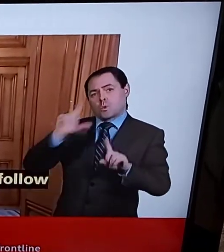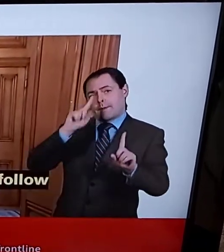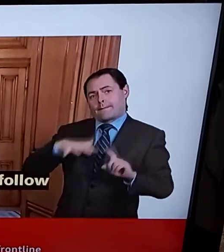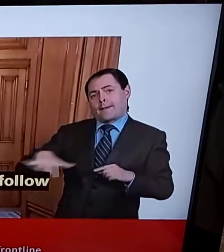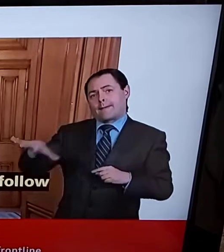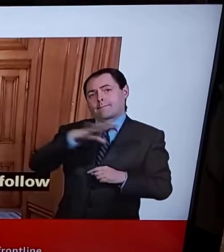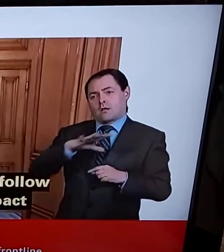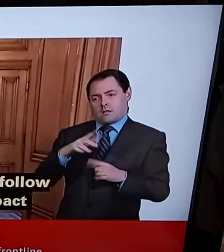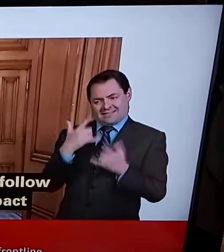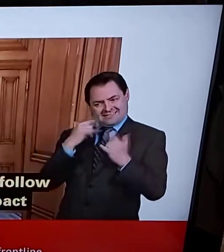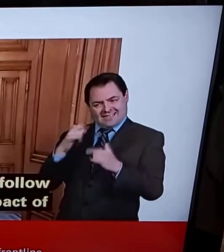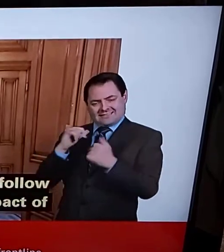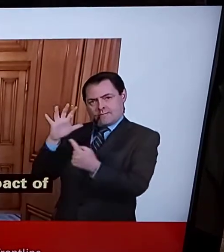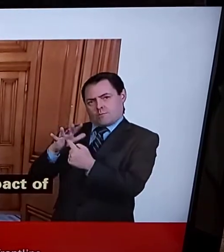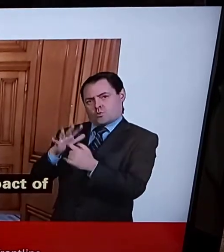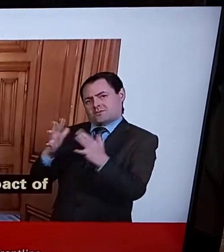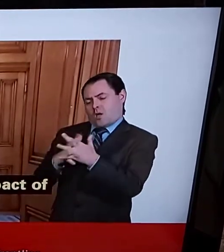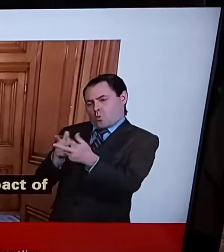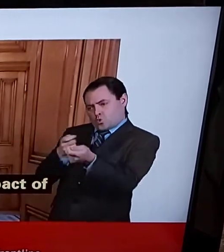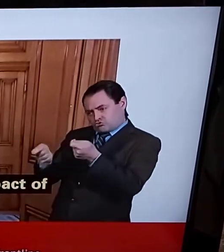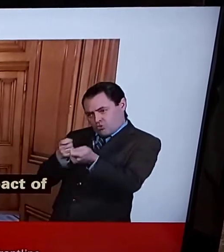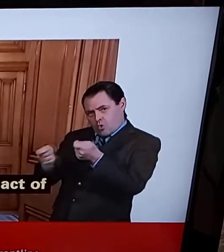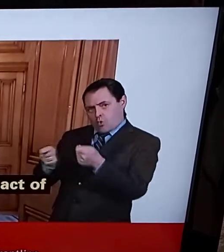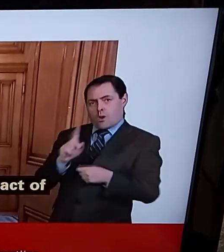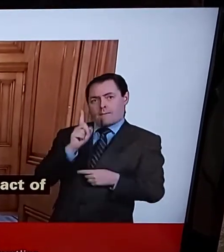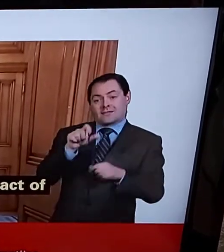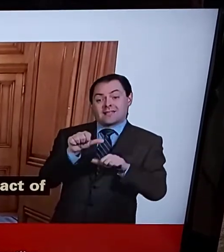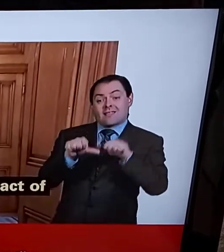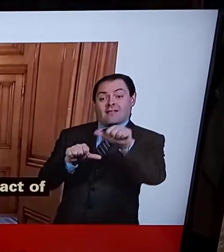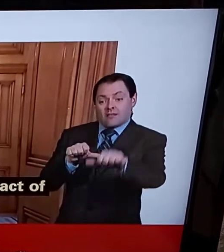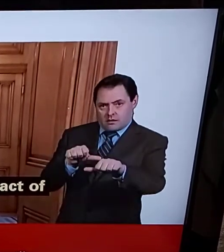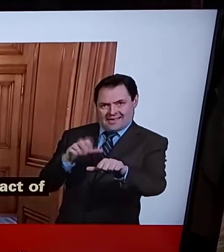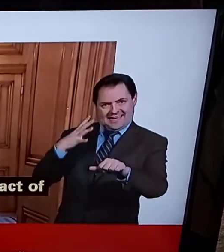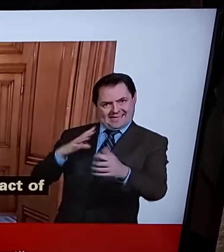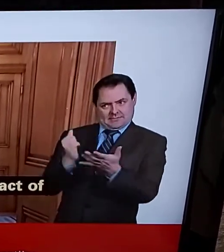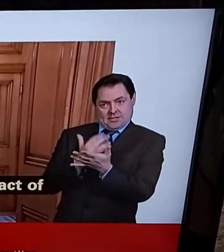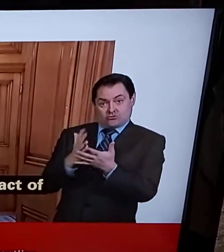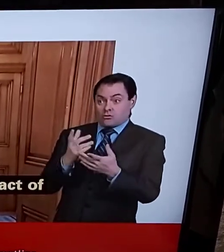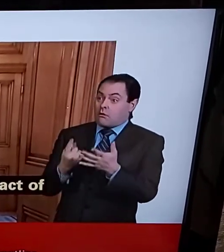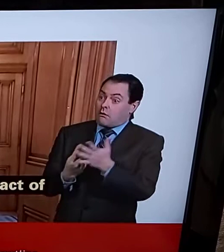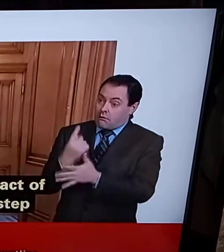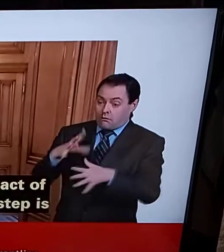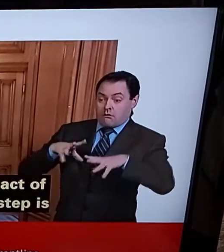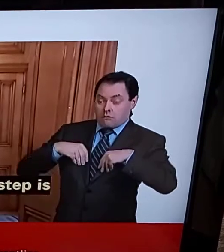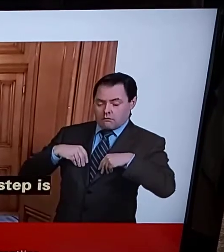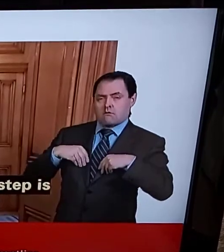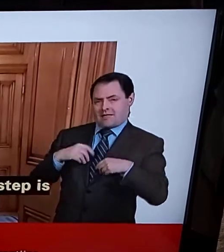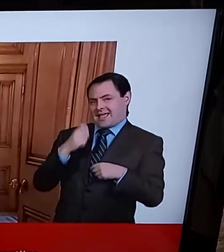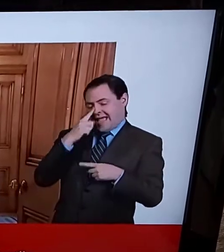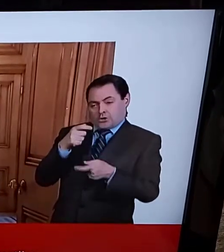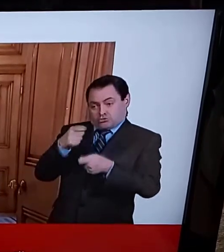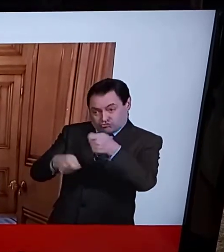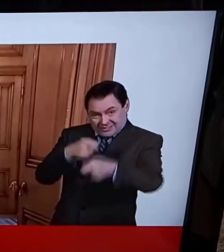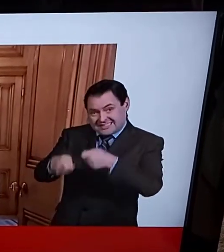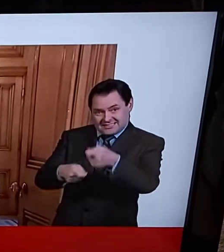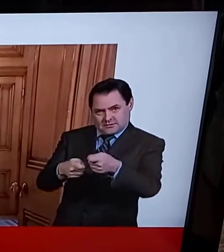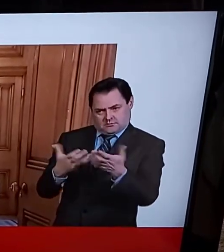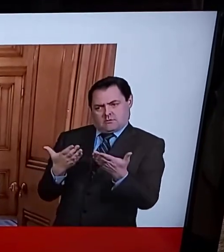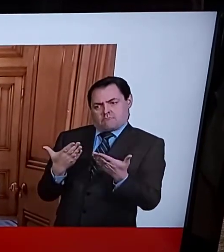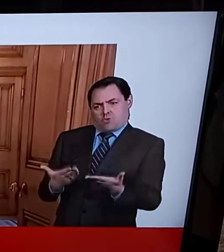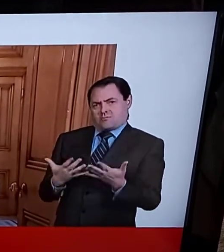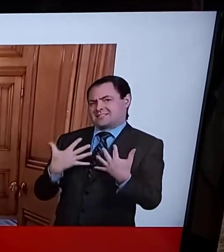But the next vital step is appropriate pharmaceutical treatment. That is why, as the Health Secretary explained, clinical trials are now